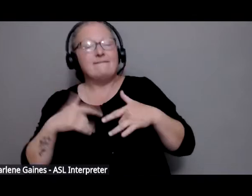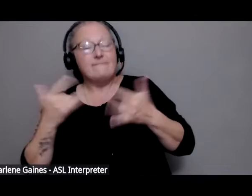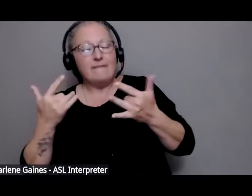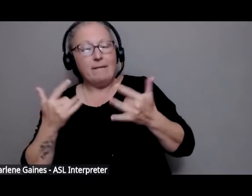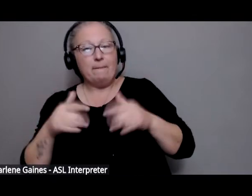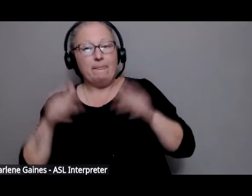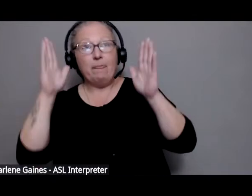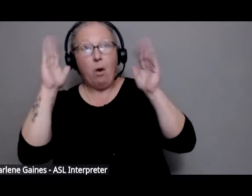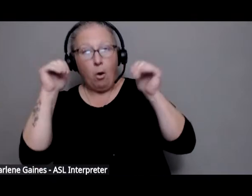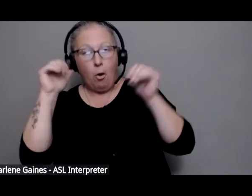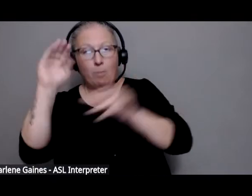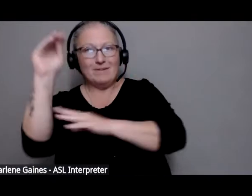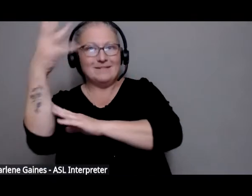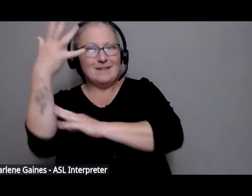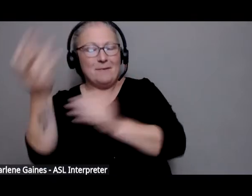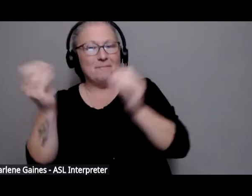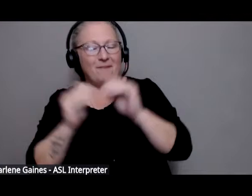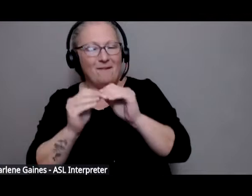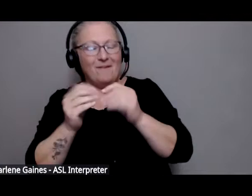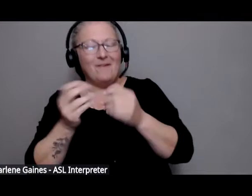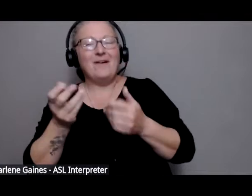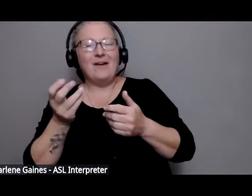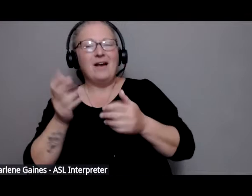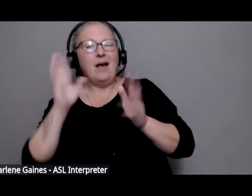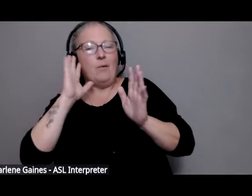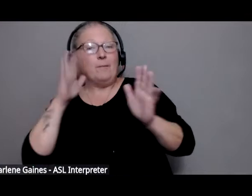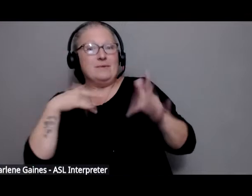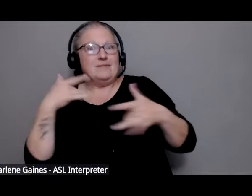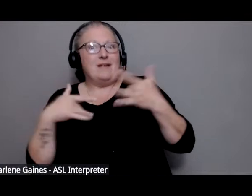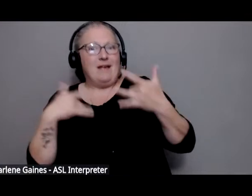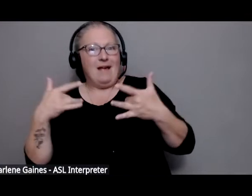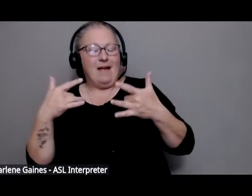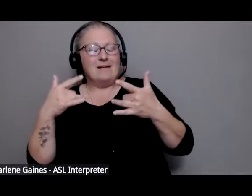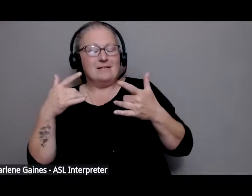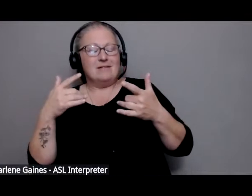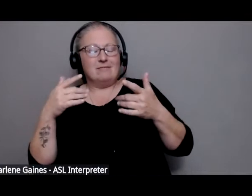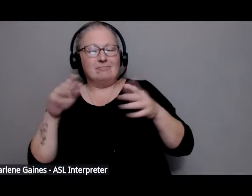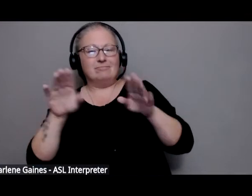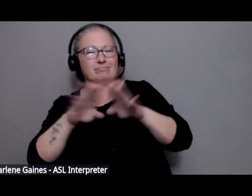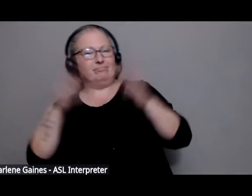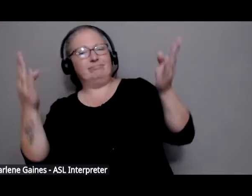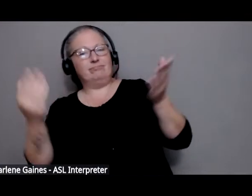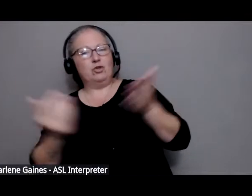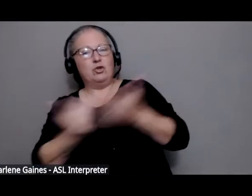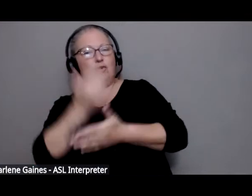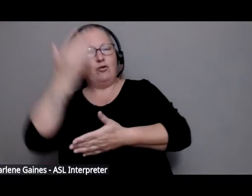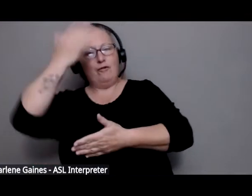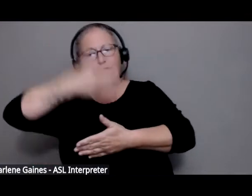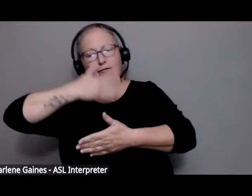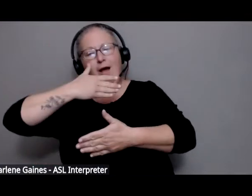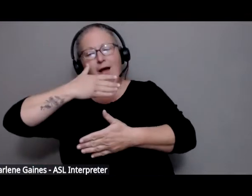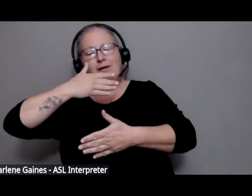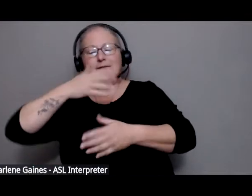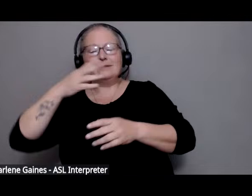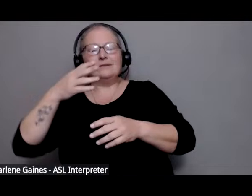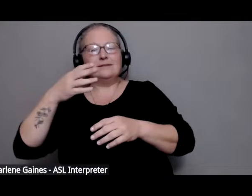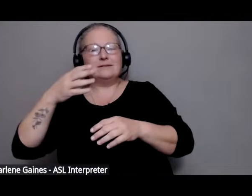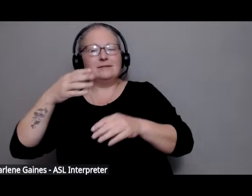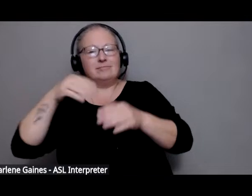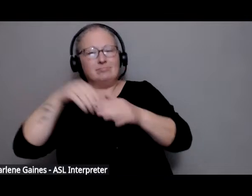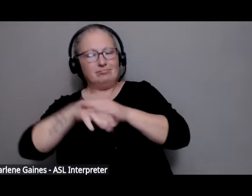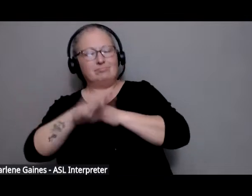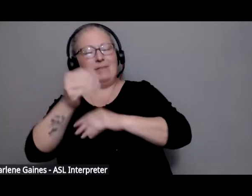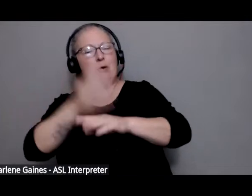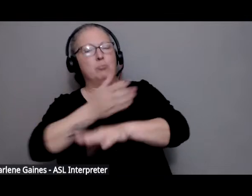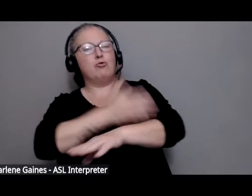sunnier skies, obviously, and we will be really, really excited to unveil the new front facade and the improvements at that